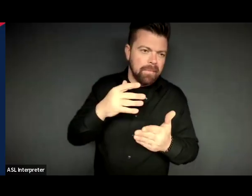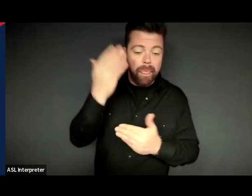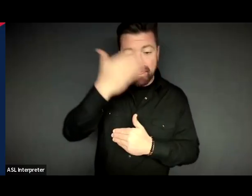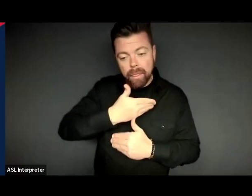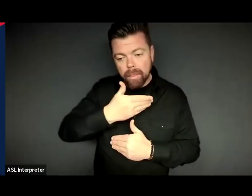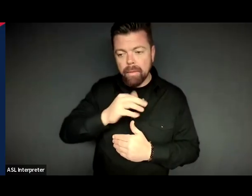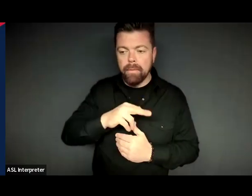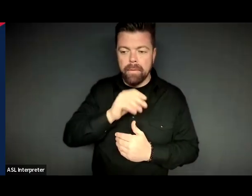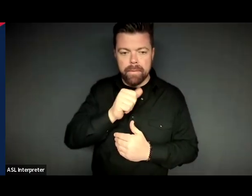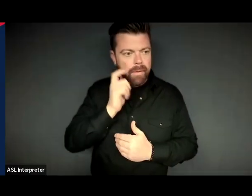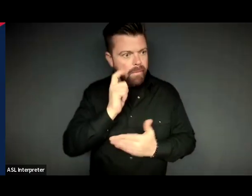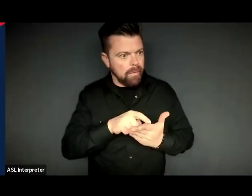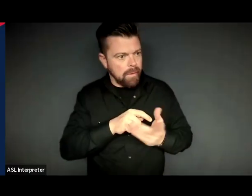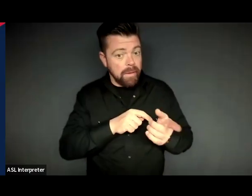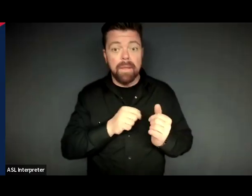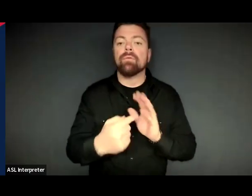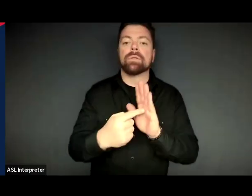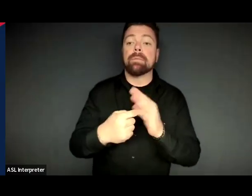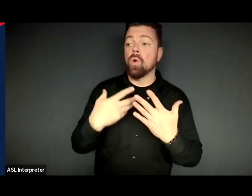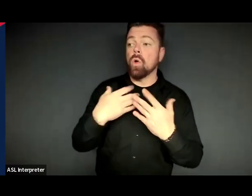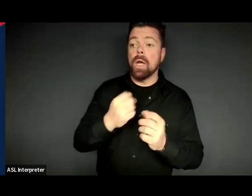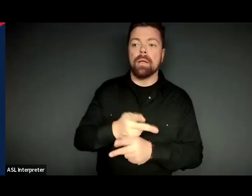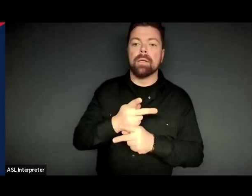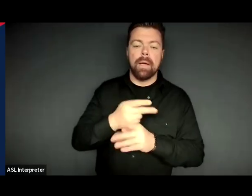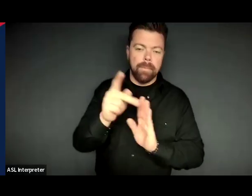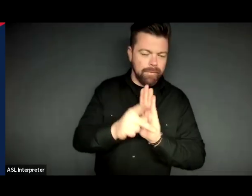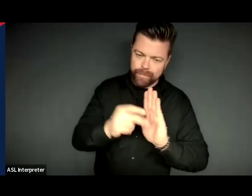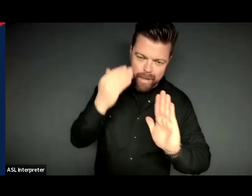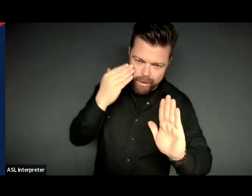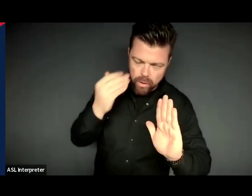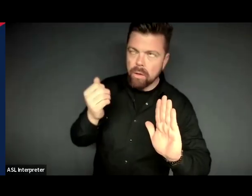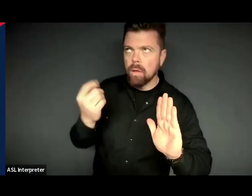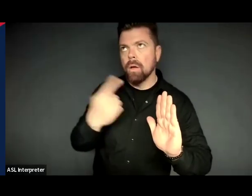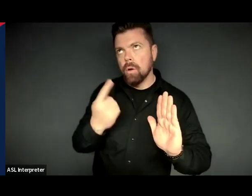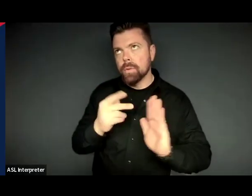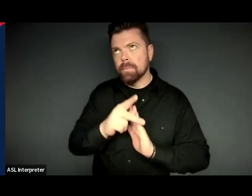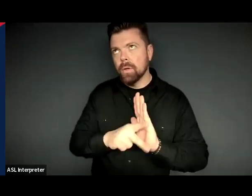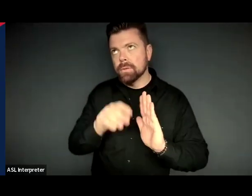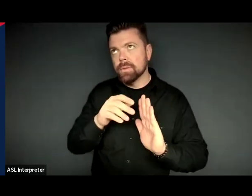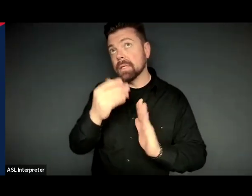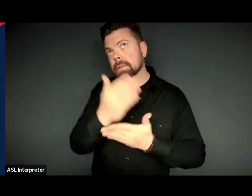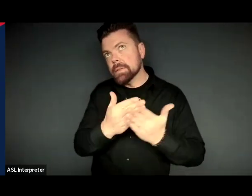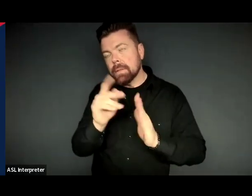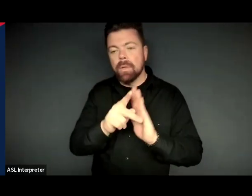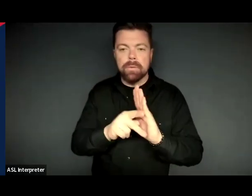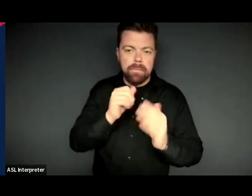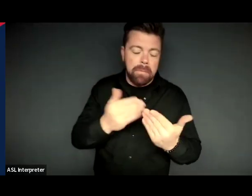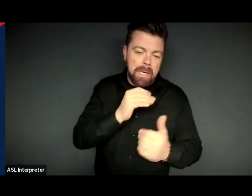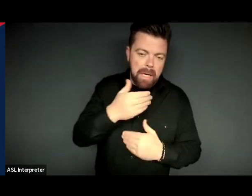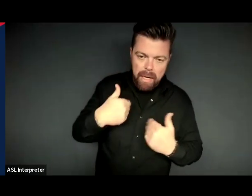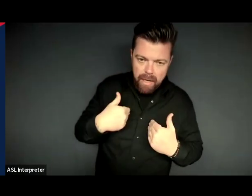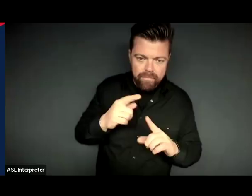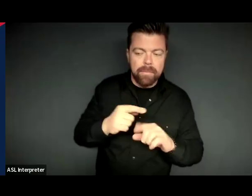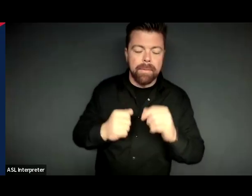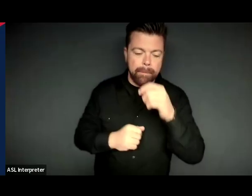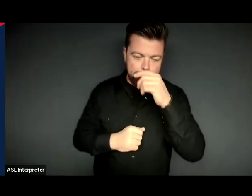healthcare policy, as far as I know. Now, there's always some policy that, doesn't have it. A bare bones policy might have it.